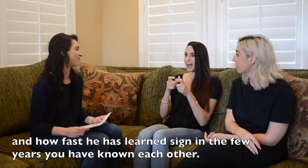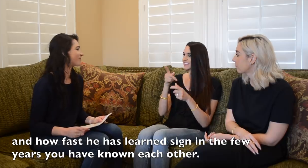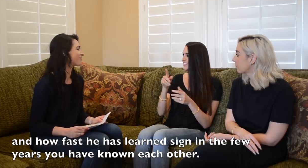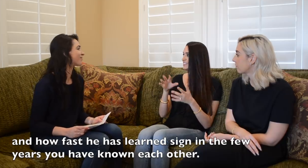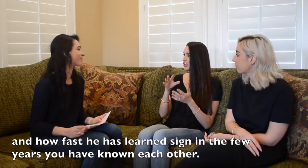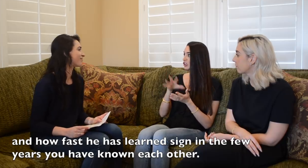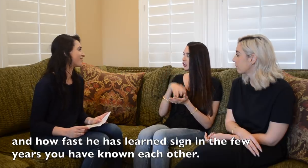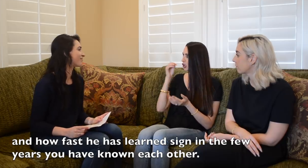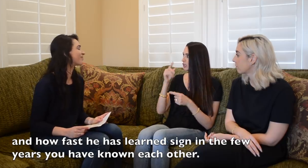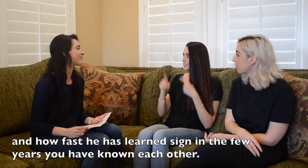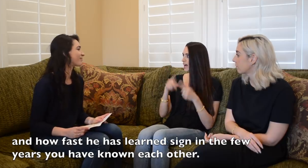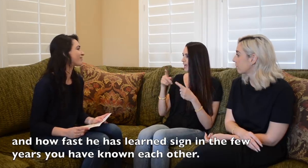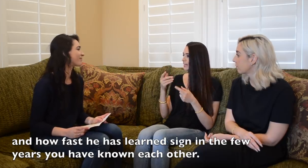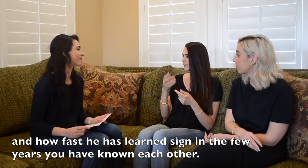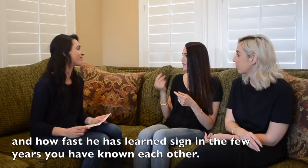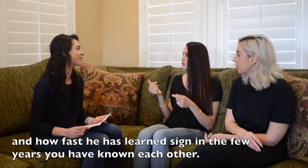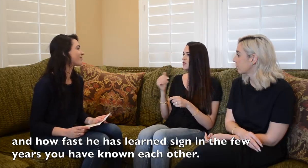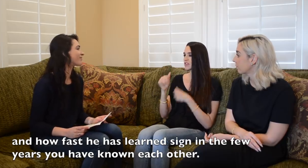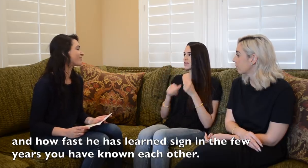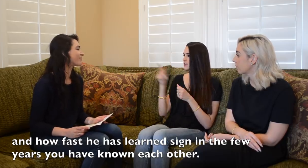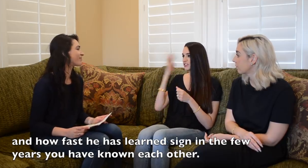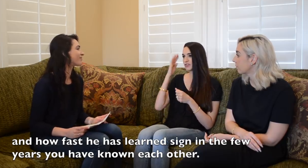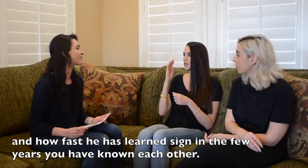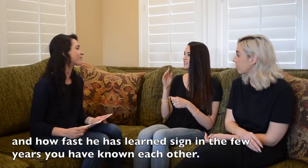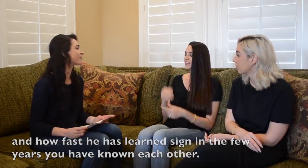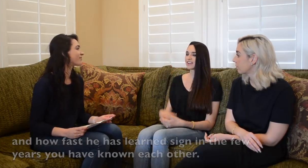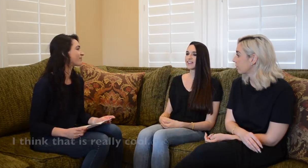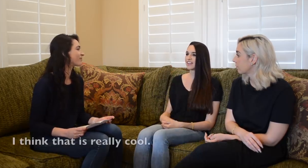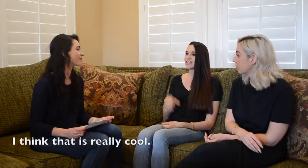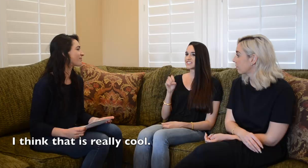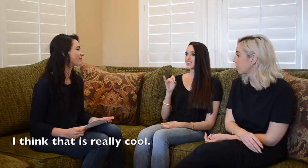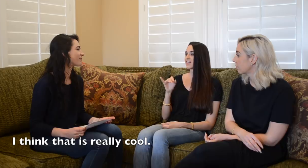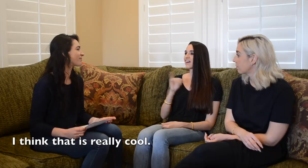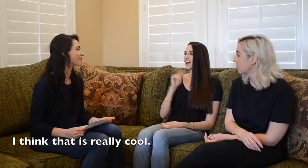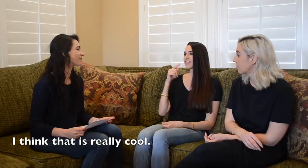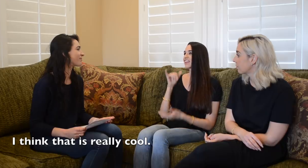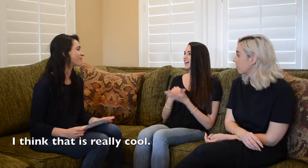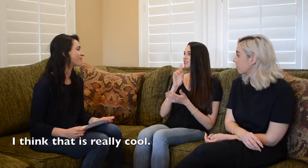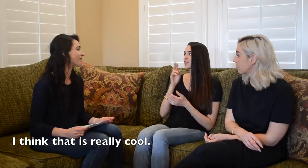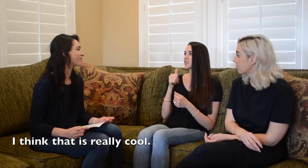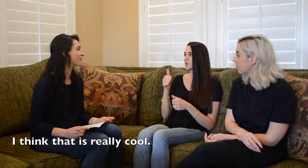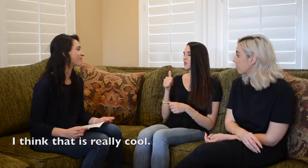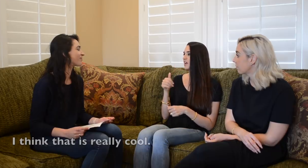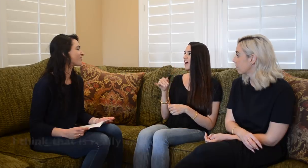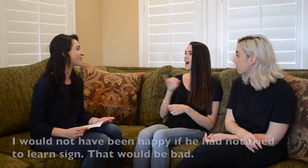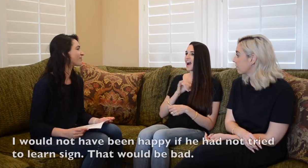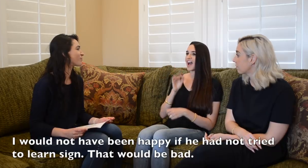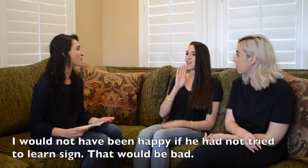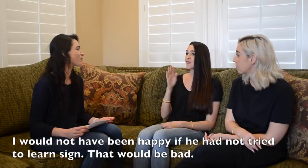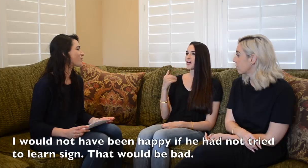fast he's learned sign in the few years you've known each other. So I think that's really cool. I would